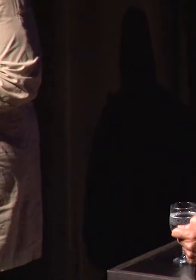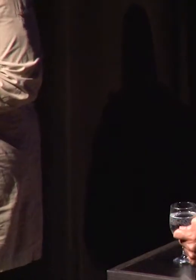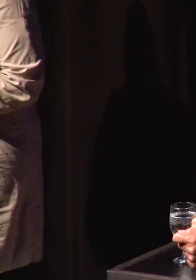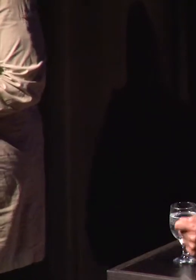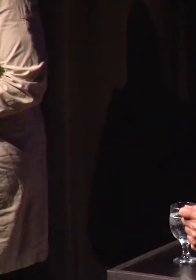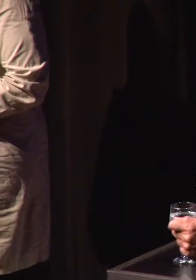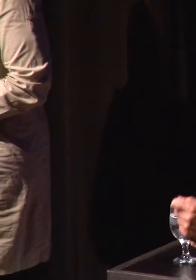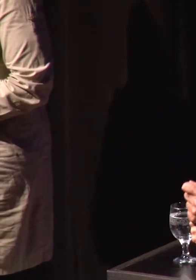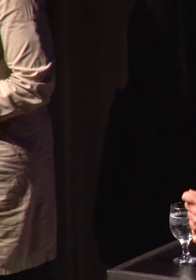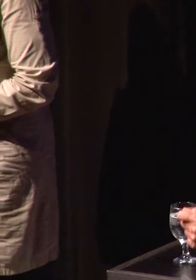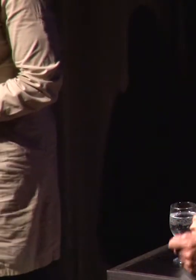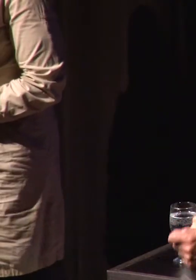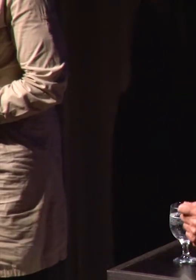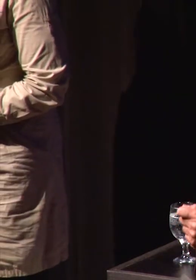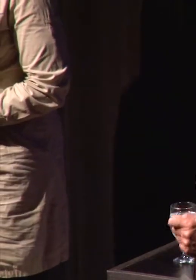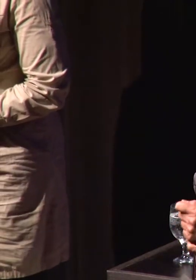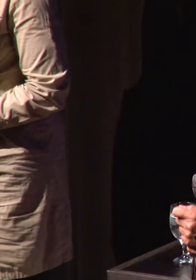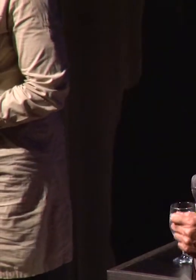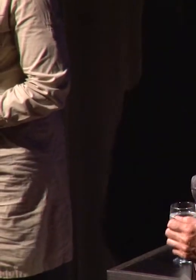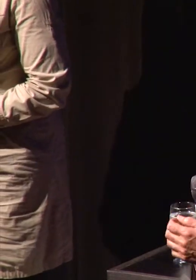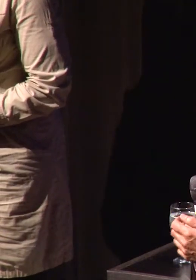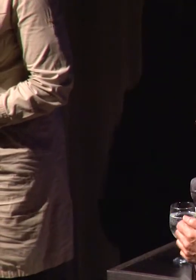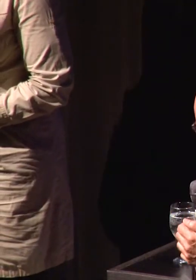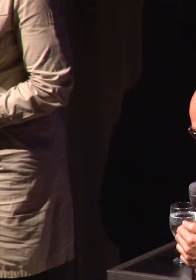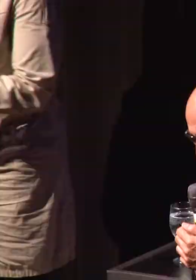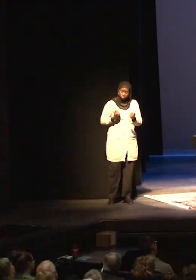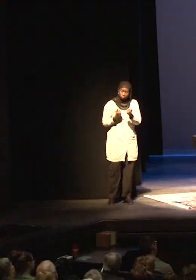I am so proud to be a patriot American Muslim.